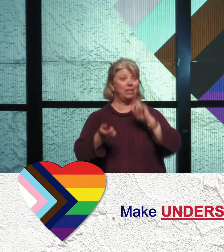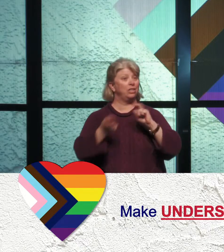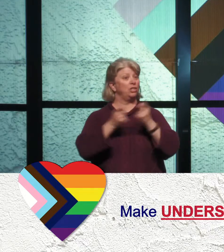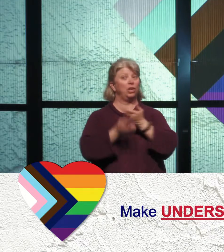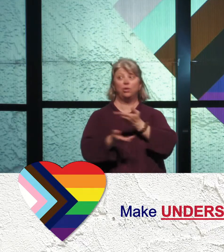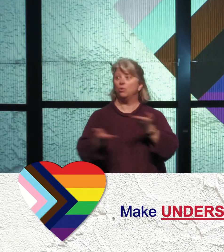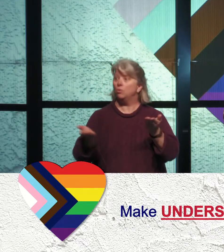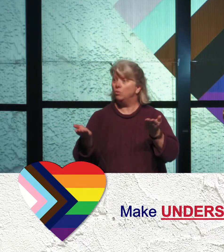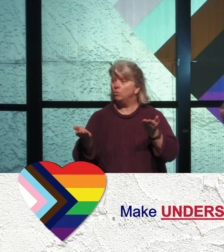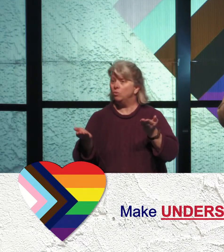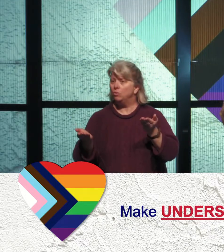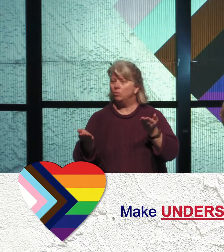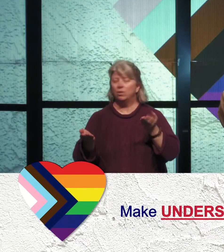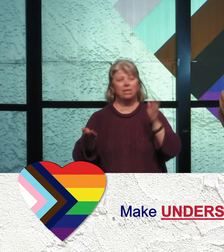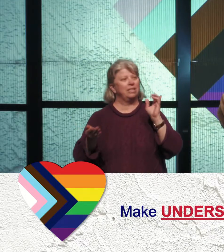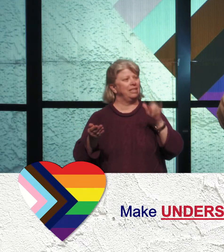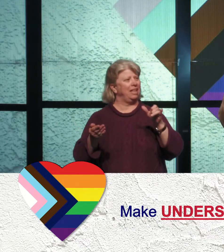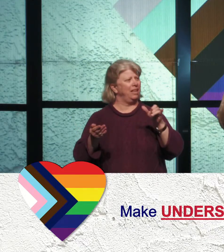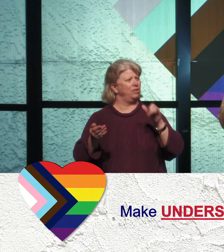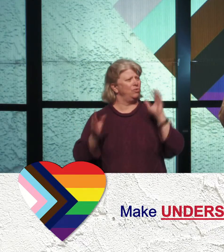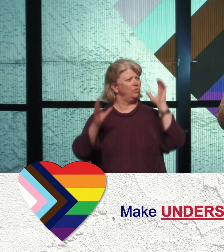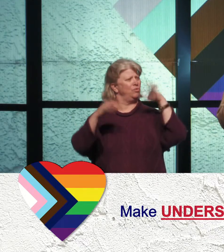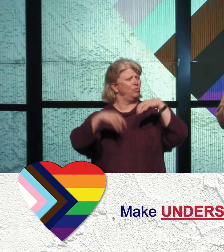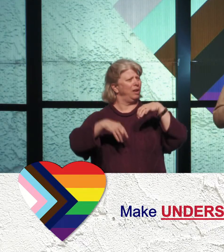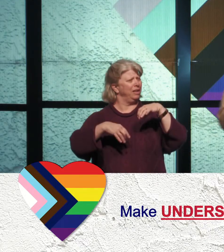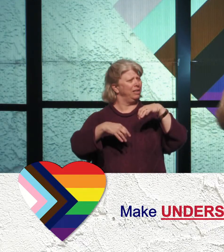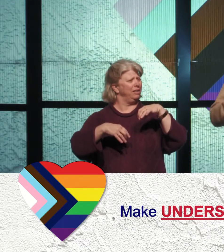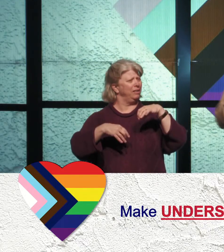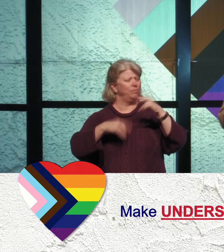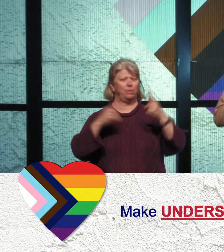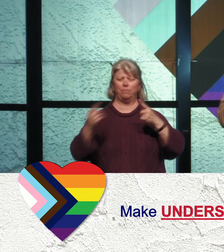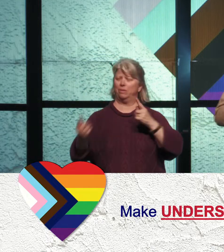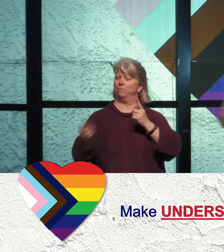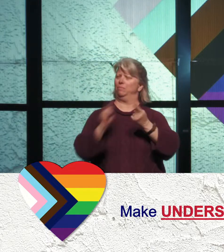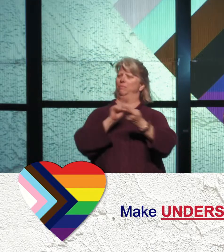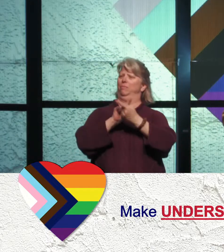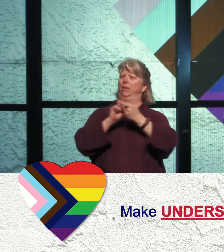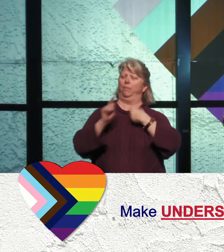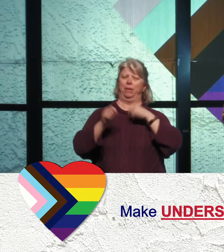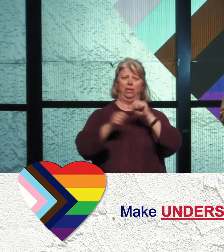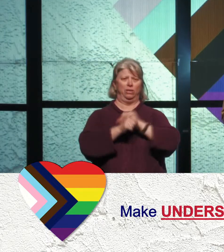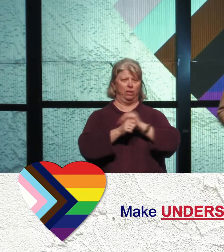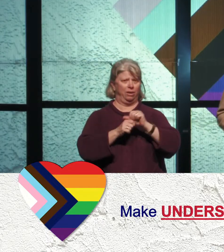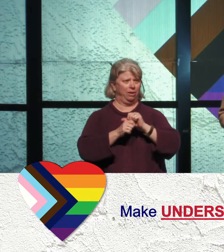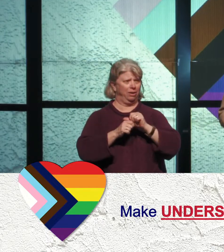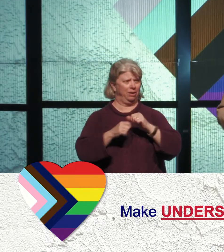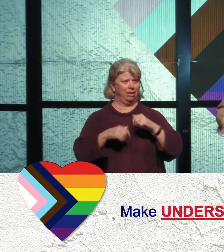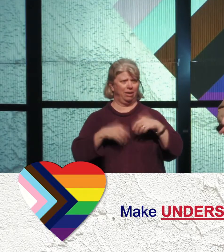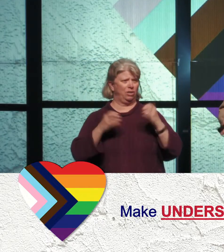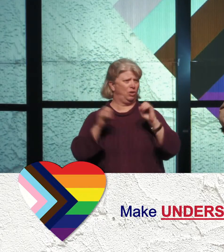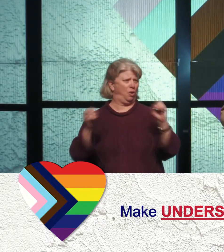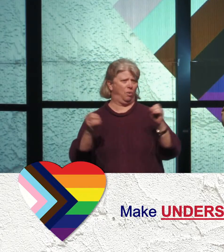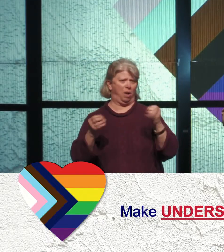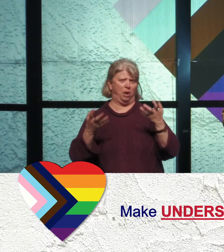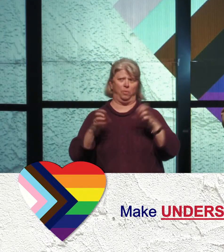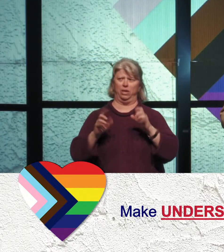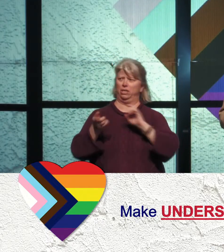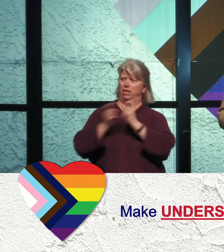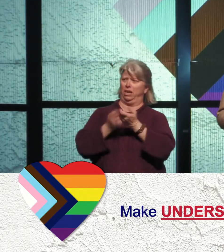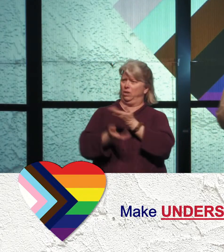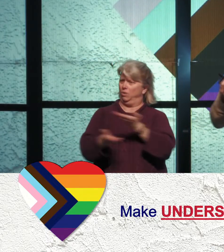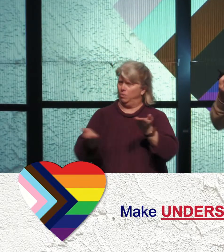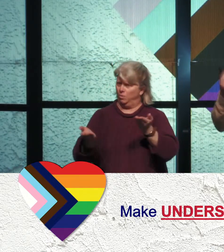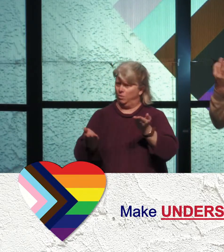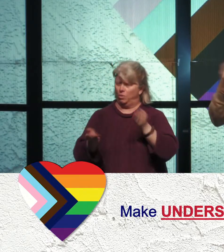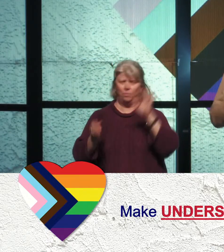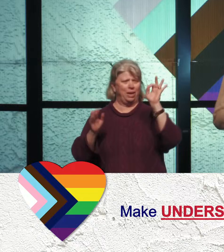you. That's what is so strange for, I think, some people that encounter me in my profession is I really have zero desire to change you as